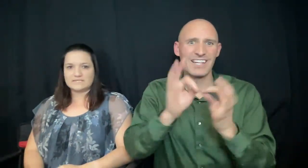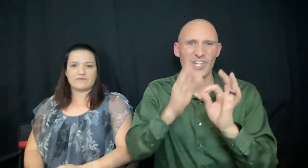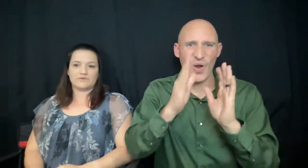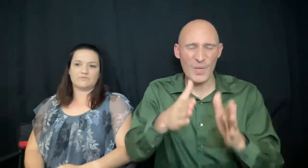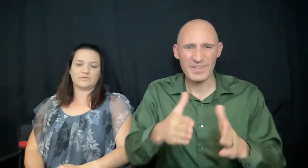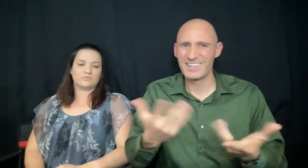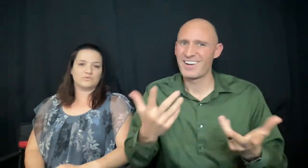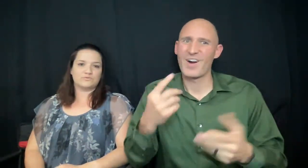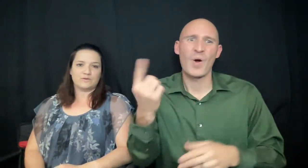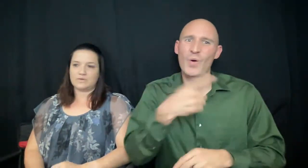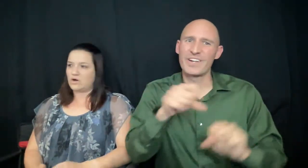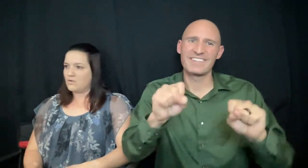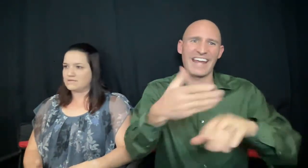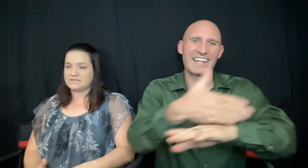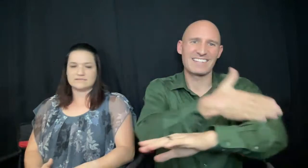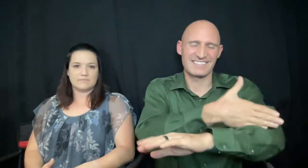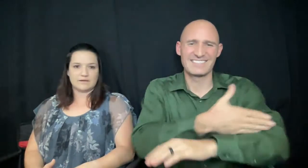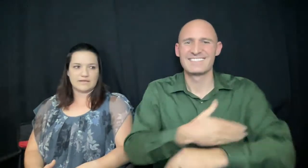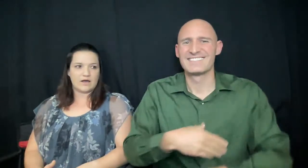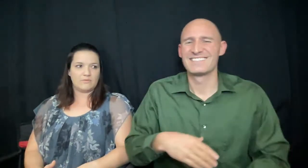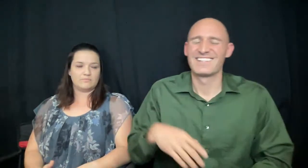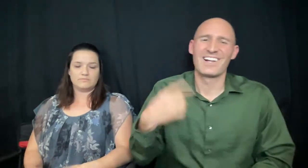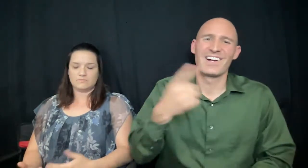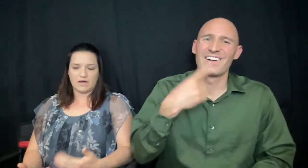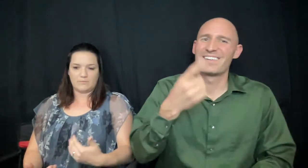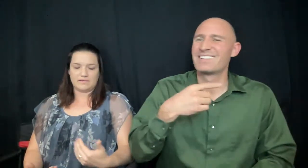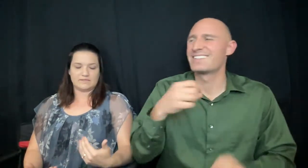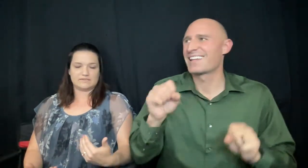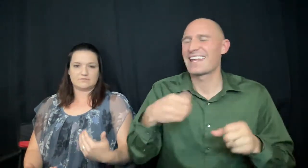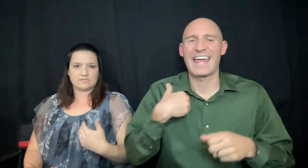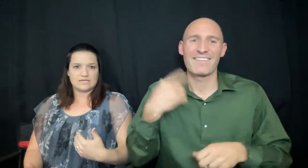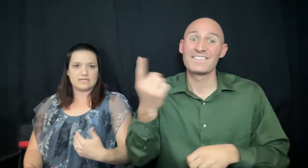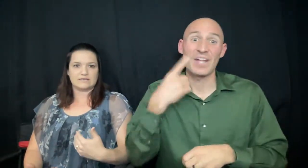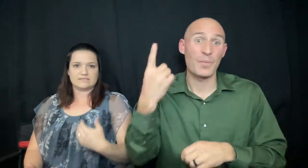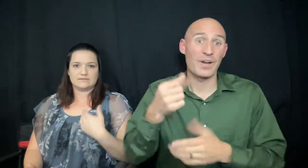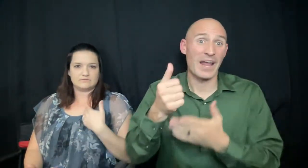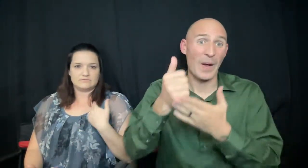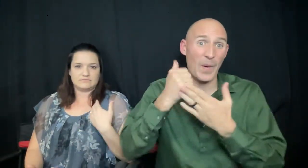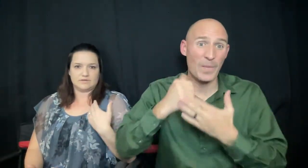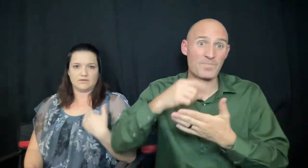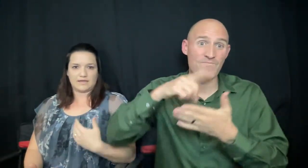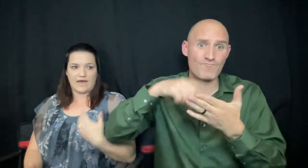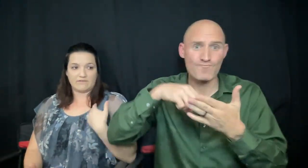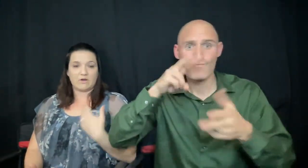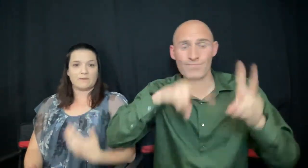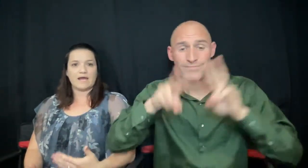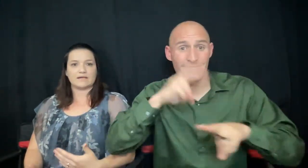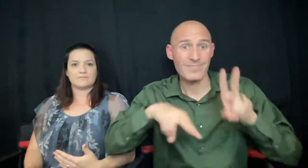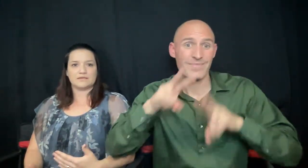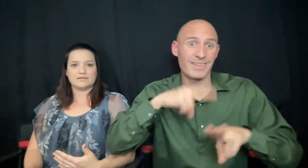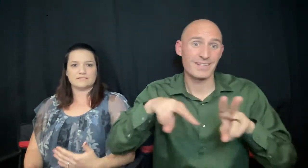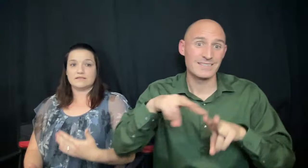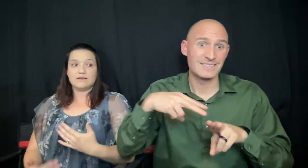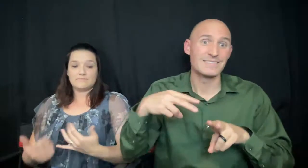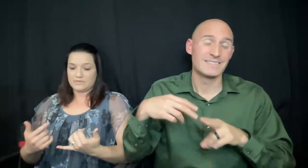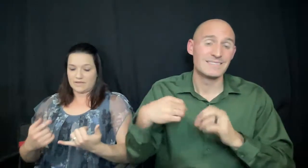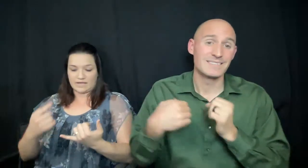have room for improvement. We always need somebody helping us, critiquing us, having our back, because like I